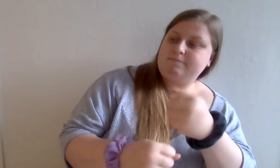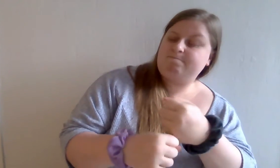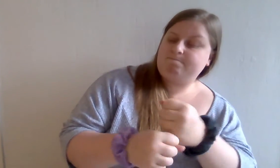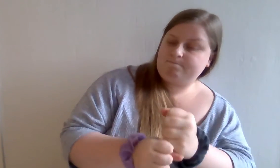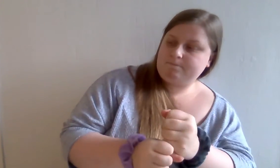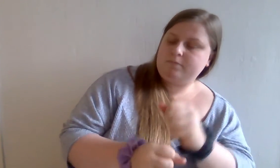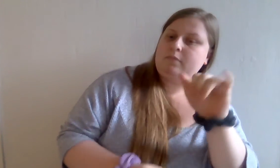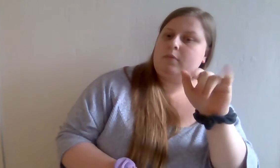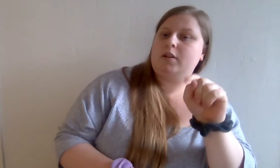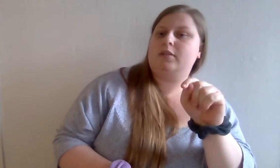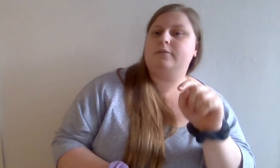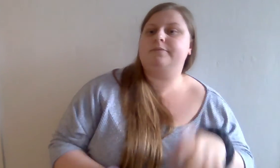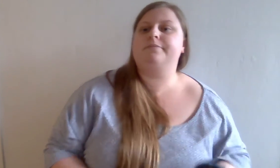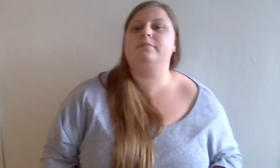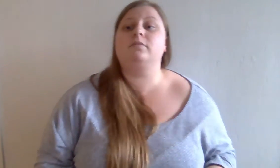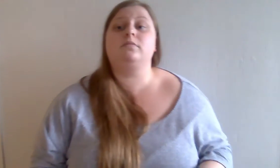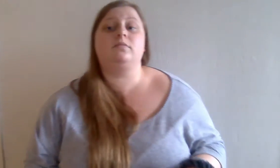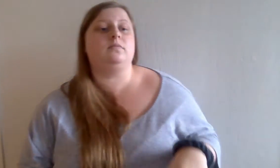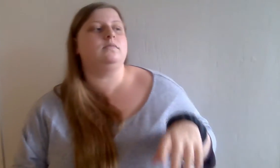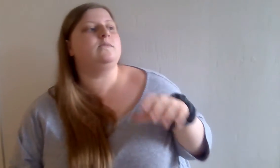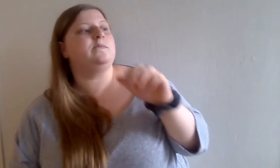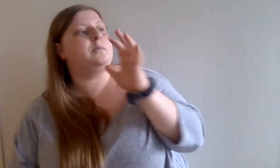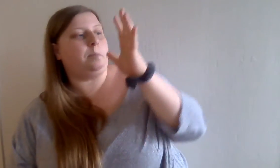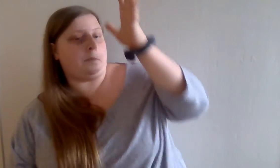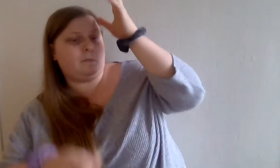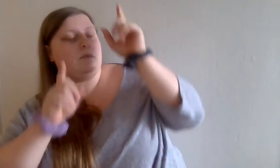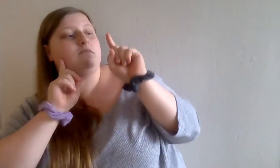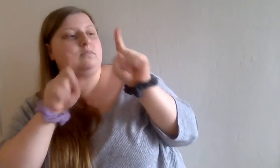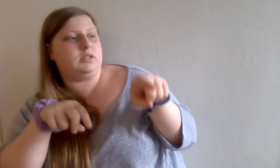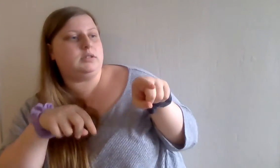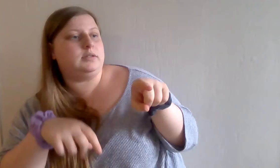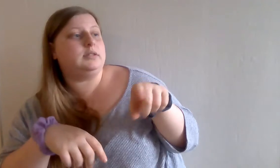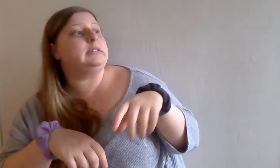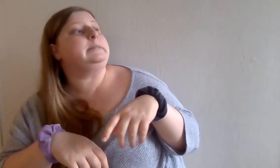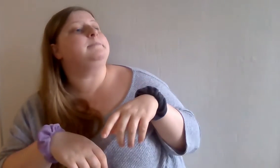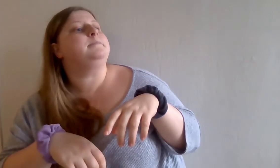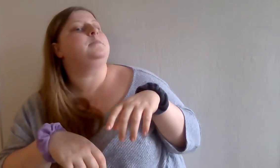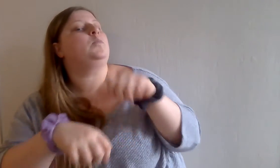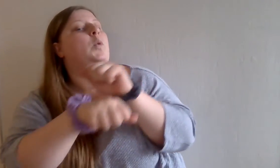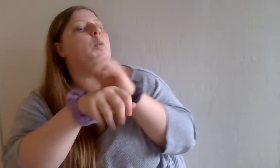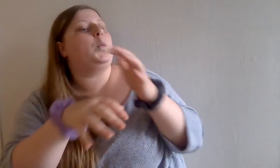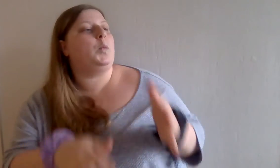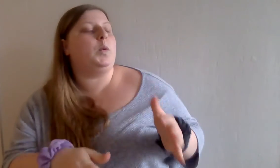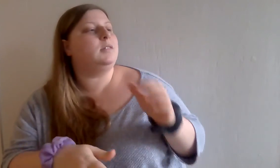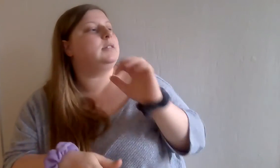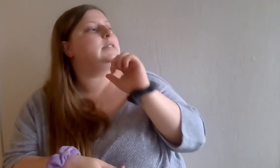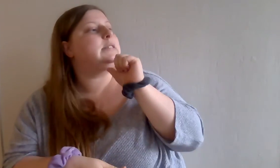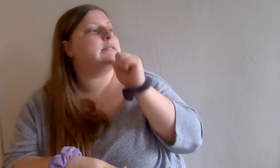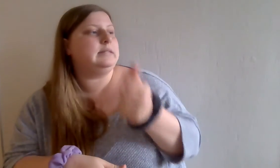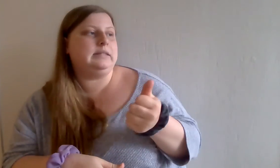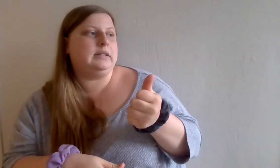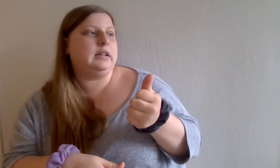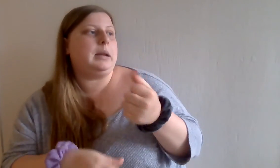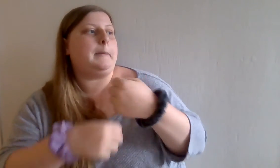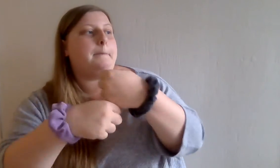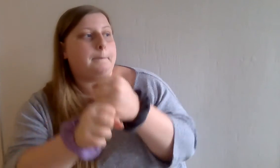the workers didn't made it. The parent responded, the workers